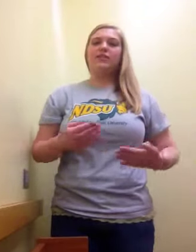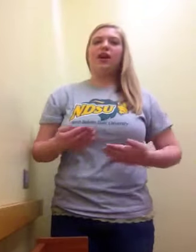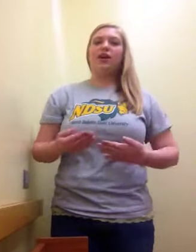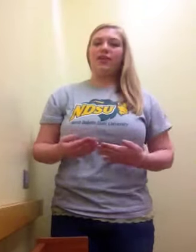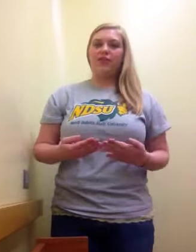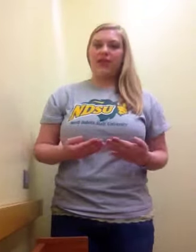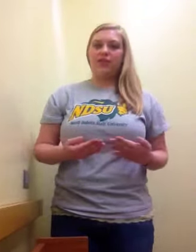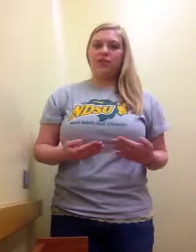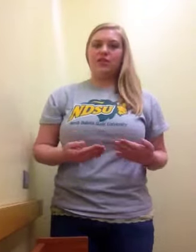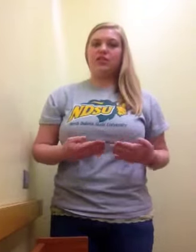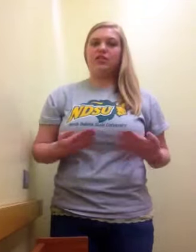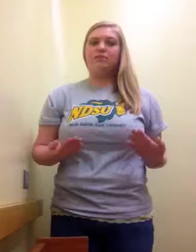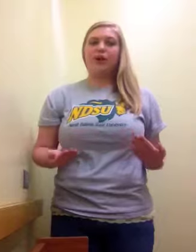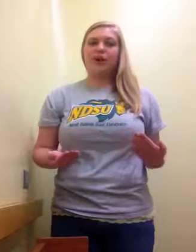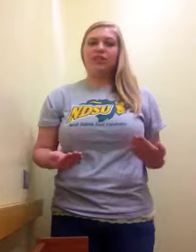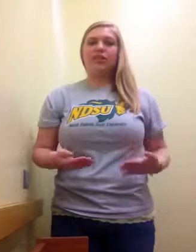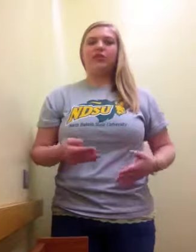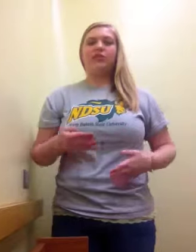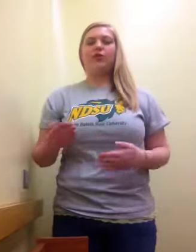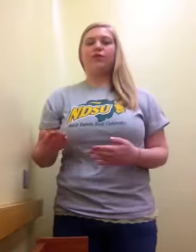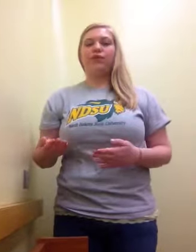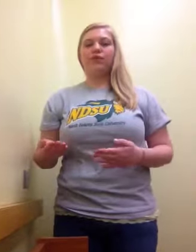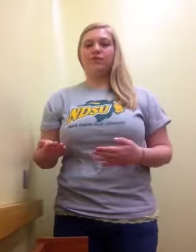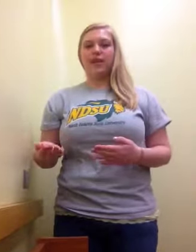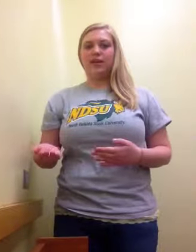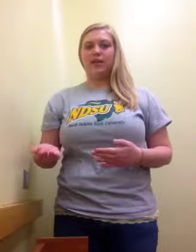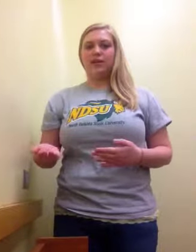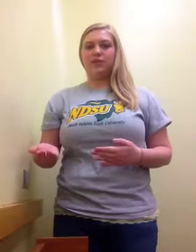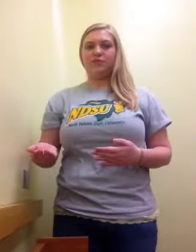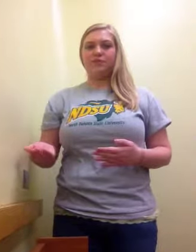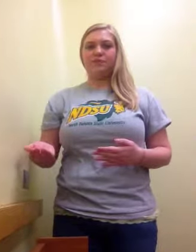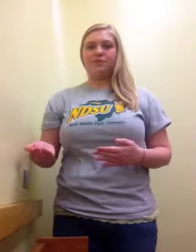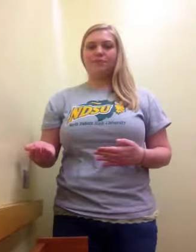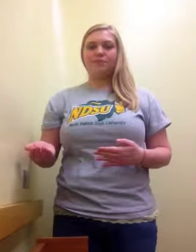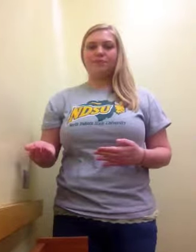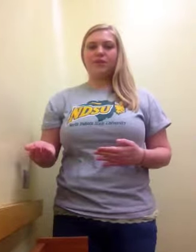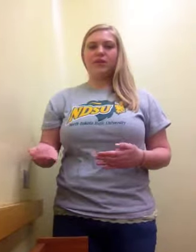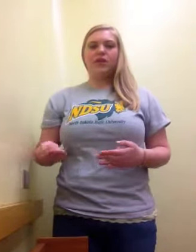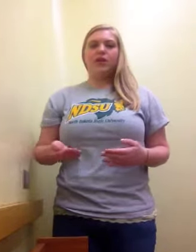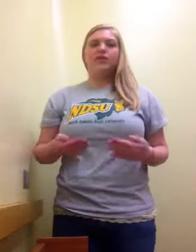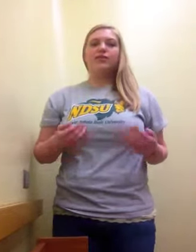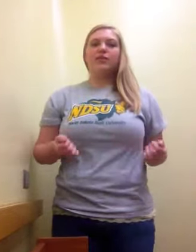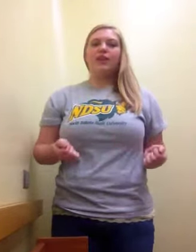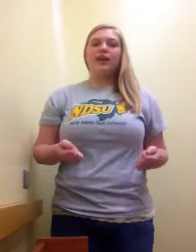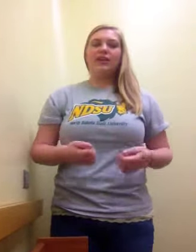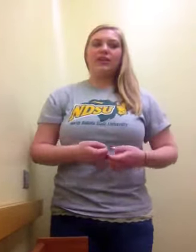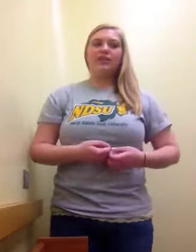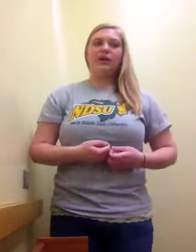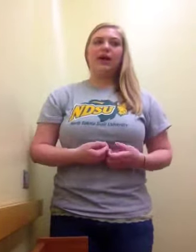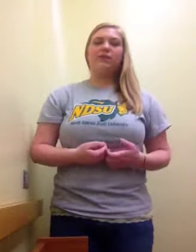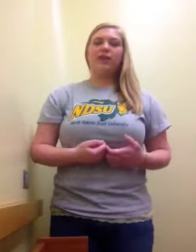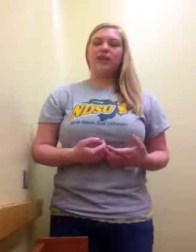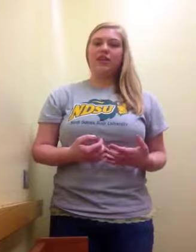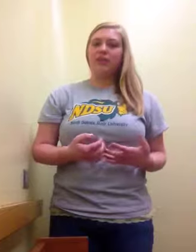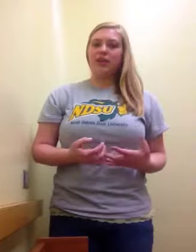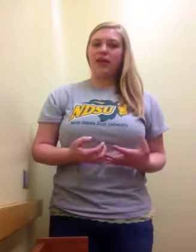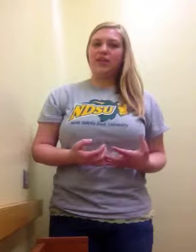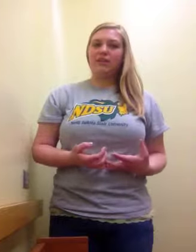are other languages such as Spanish that use their own version of sign language. So today I'd like to help break the communication